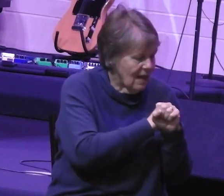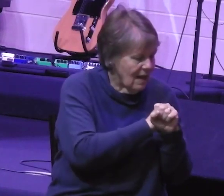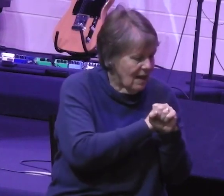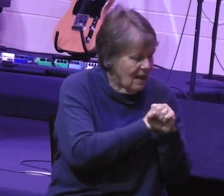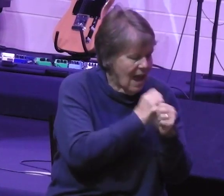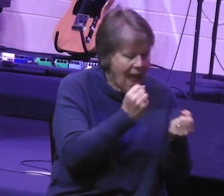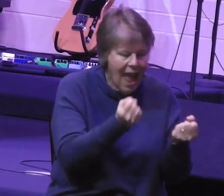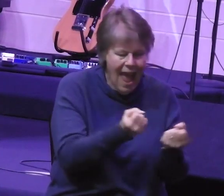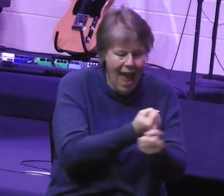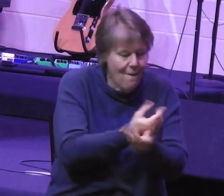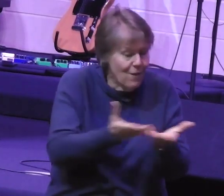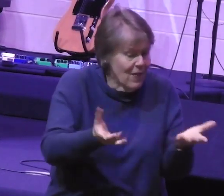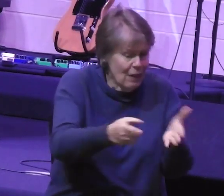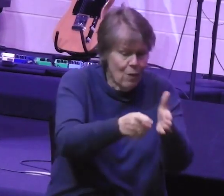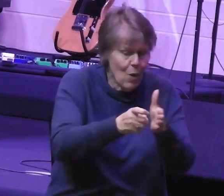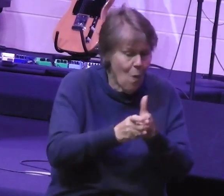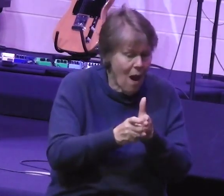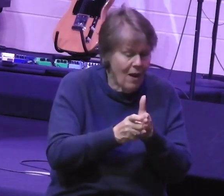already been